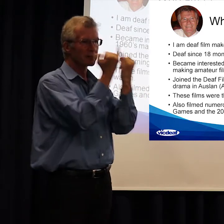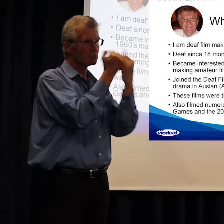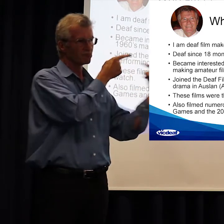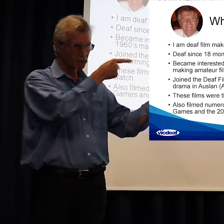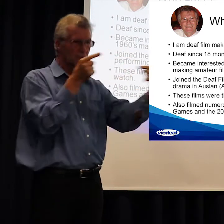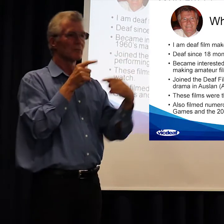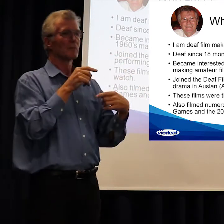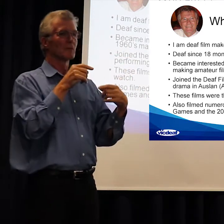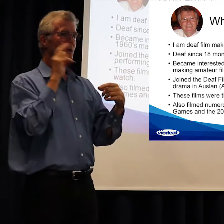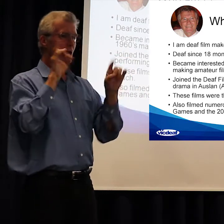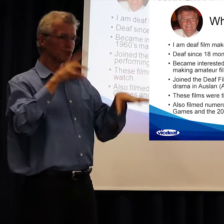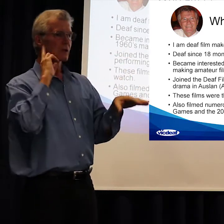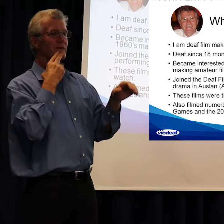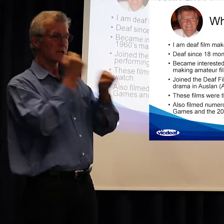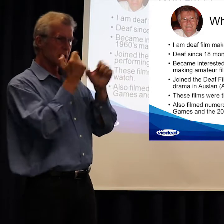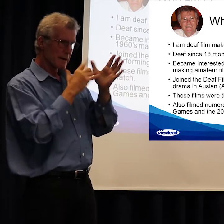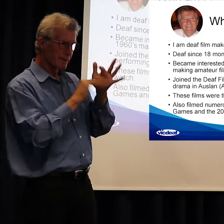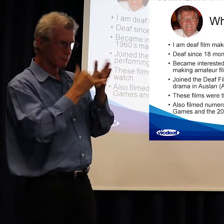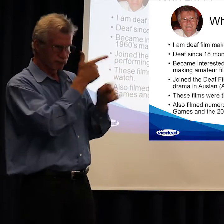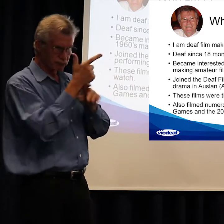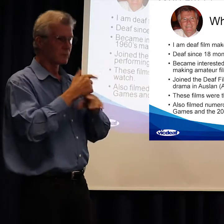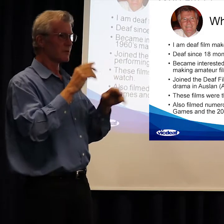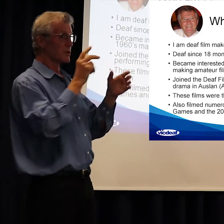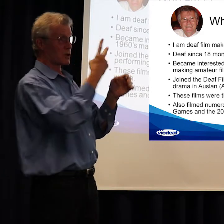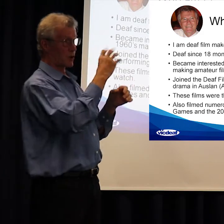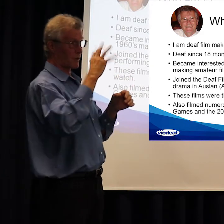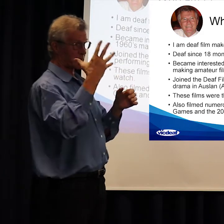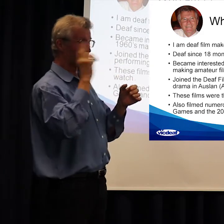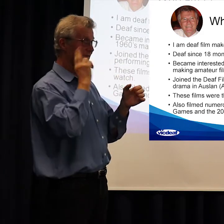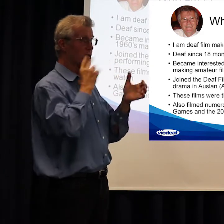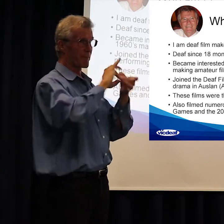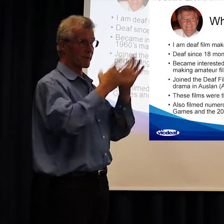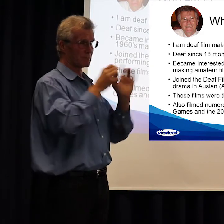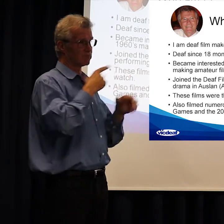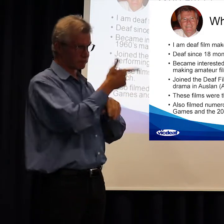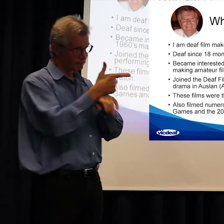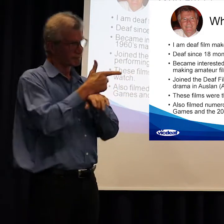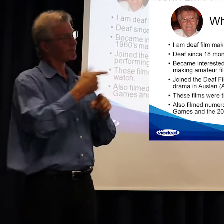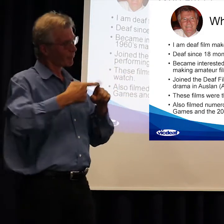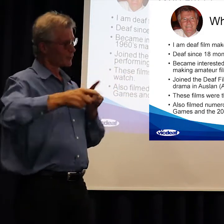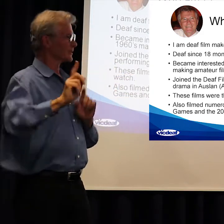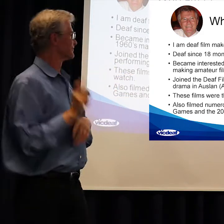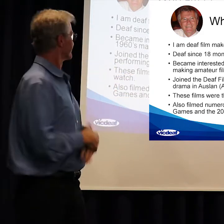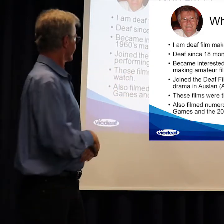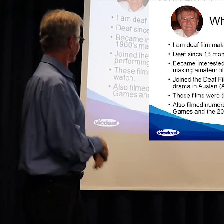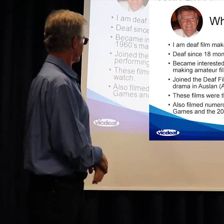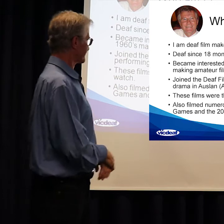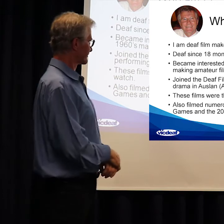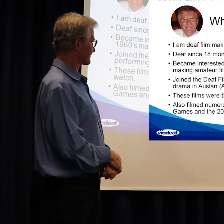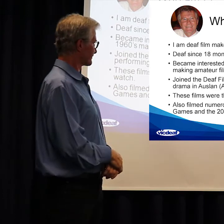I also filmed a lot of sporting competitions, including the 2005 Deaf Olympic Games in